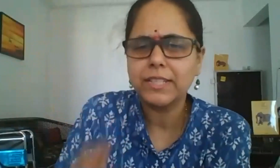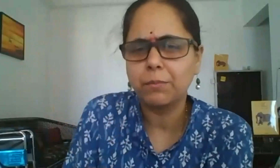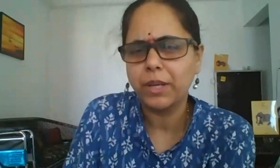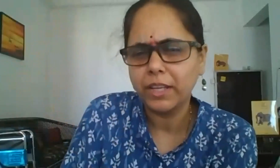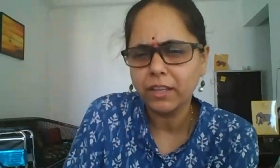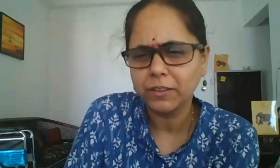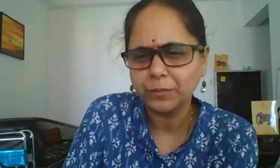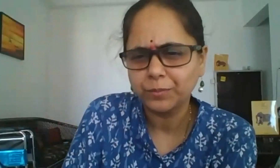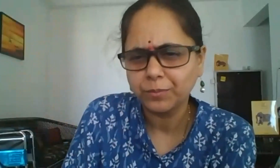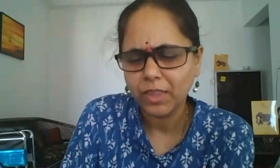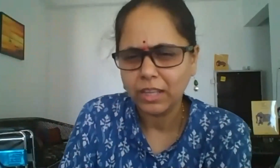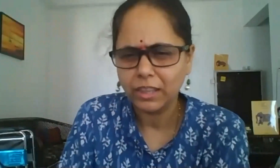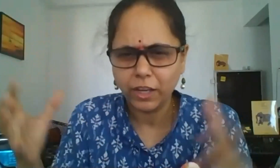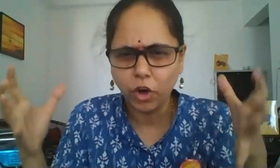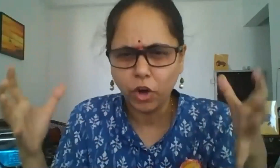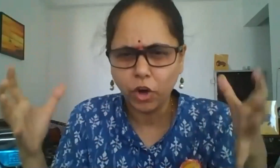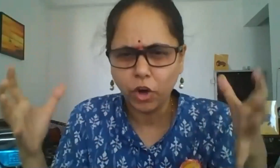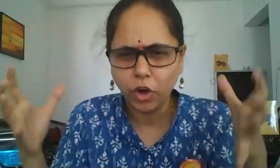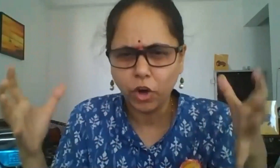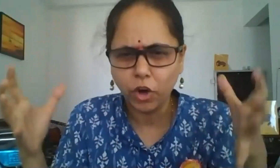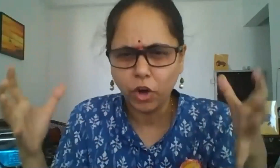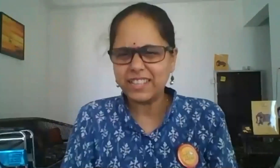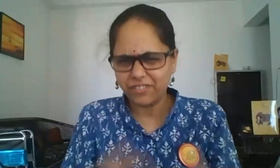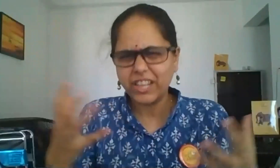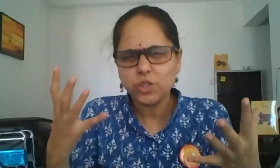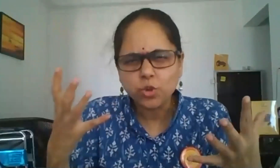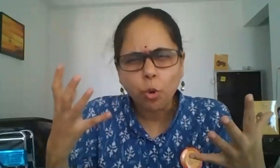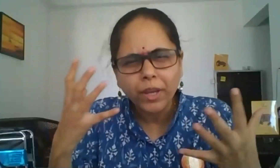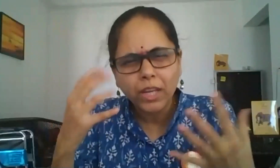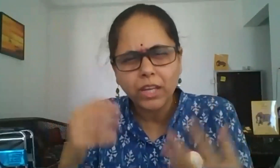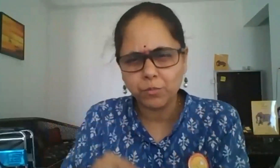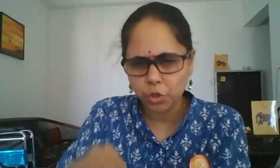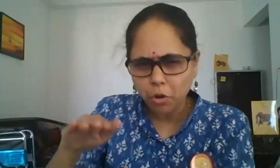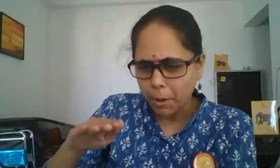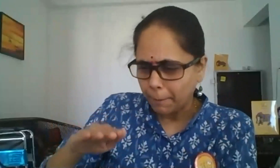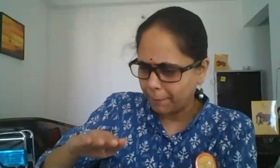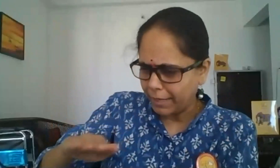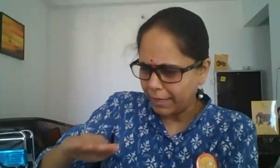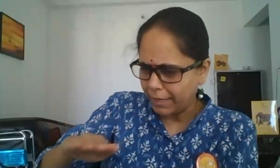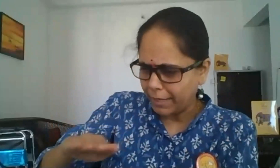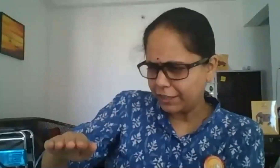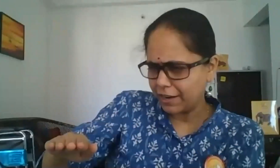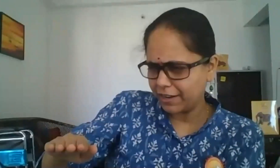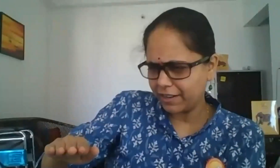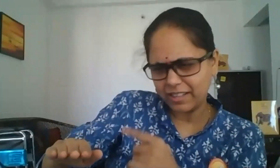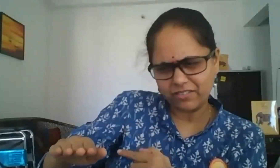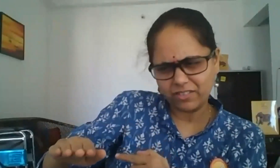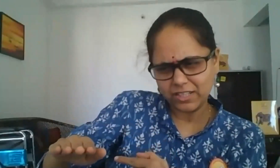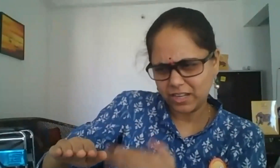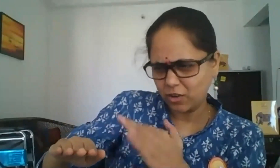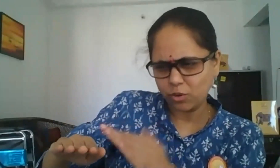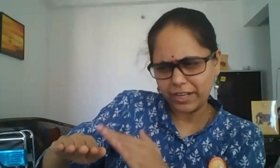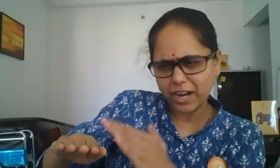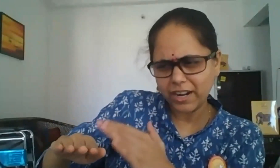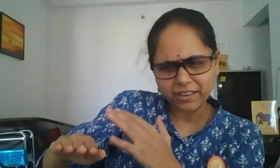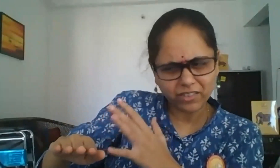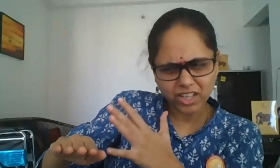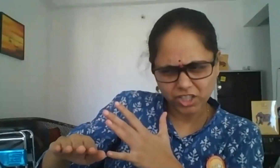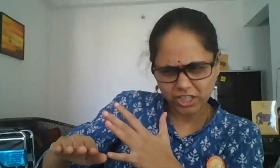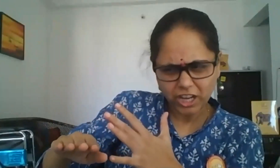people with disability, they said we get so many names, no? mentally retarded. Then they said, oh, retarded word ash